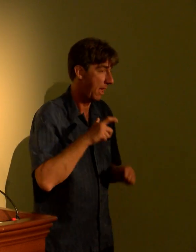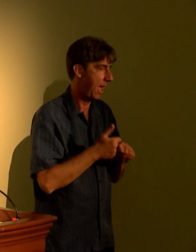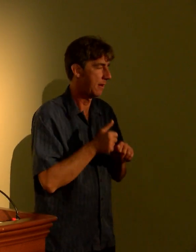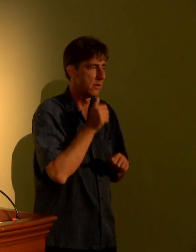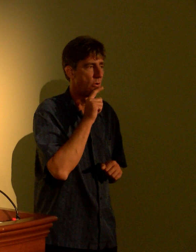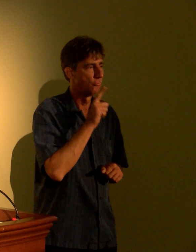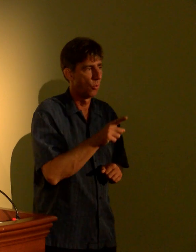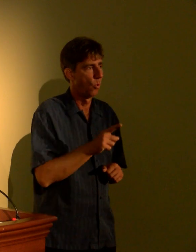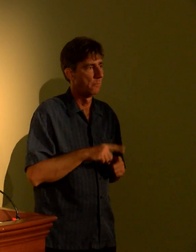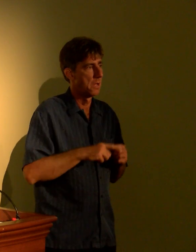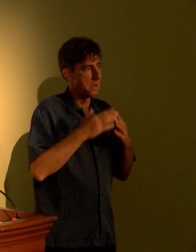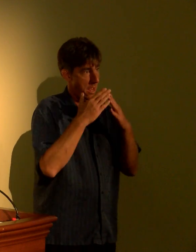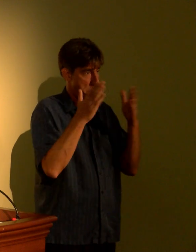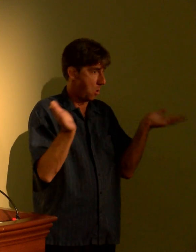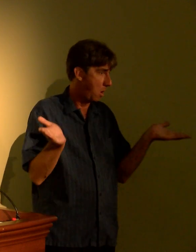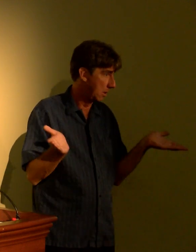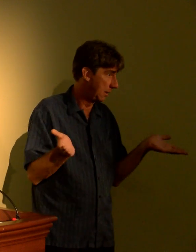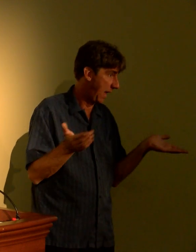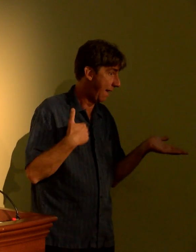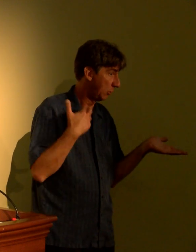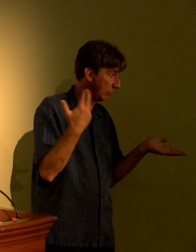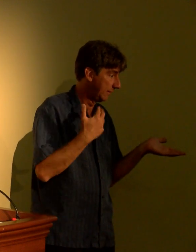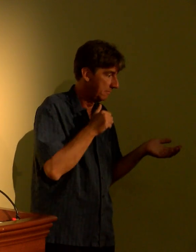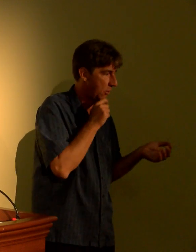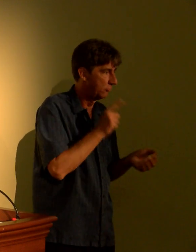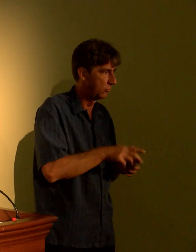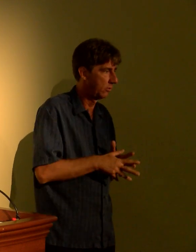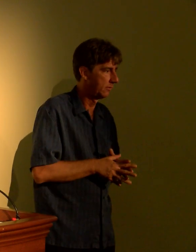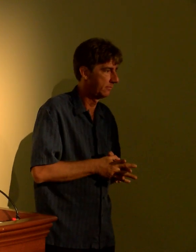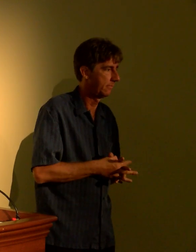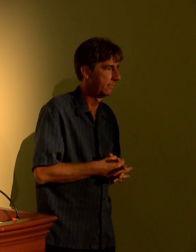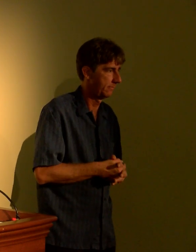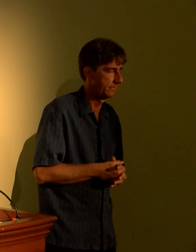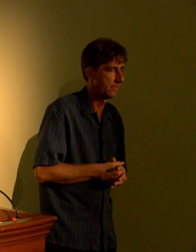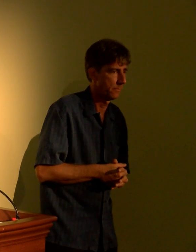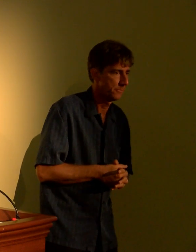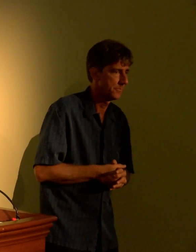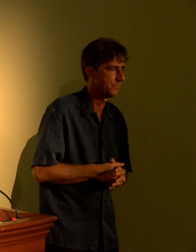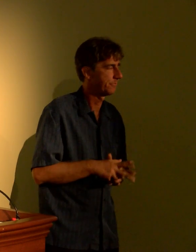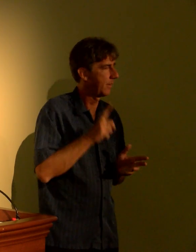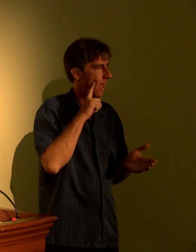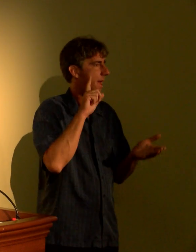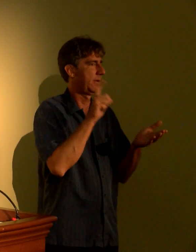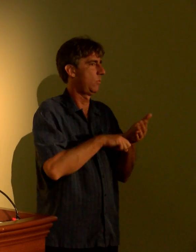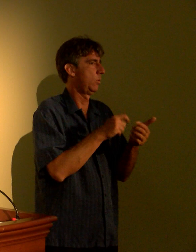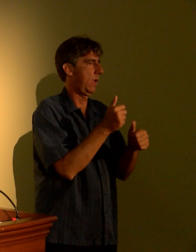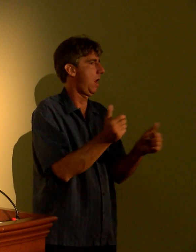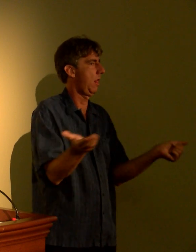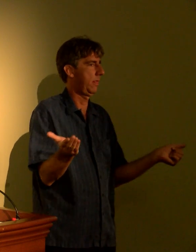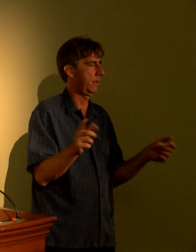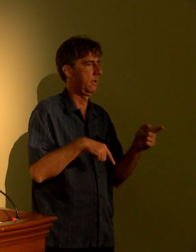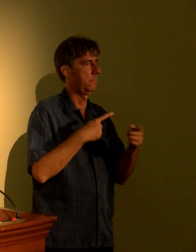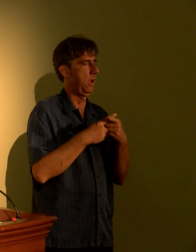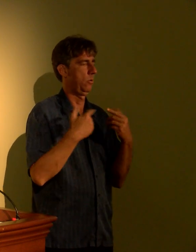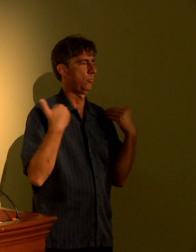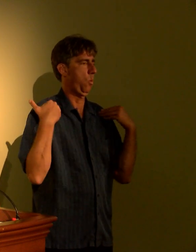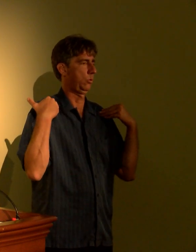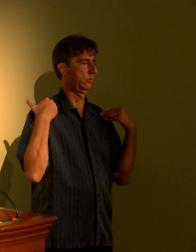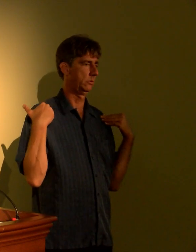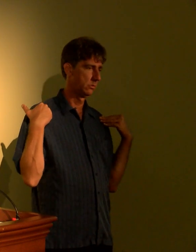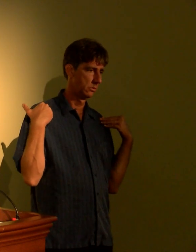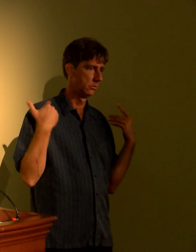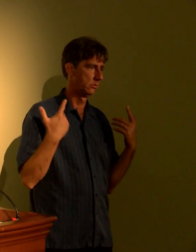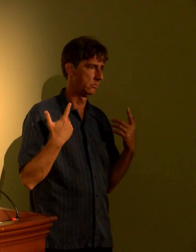I always have an open mind about these sort of things. I haven't noticed anything about the shoulders that was anomalous,